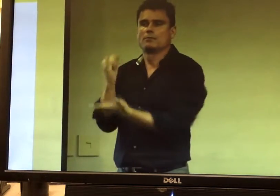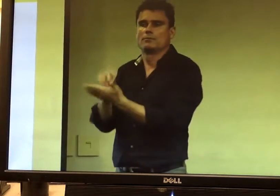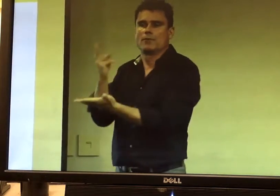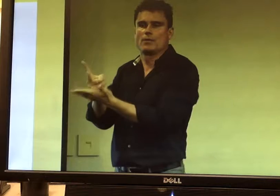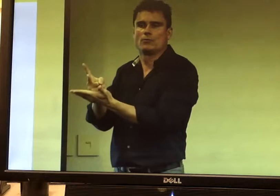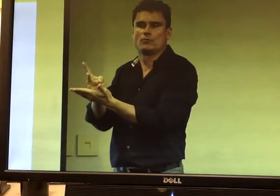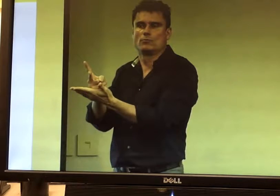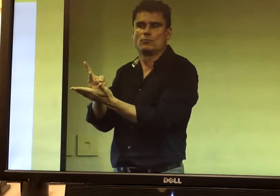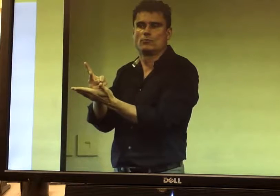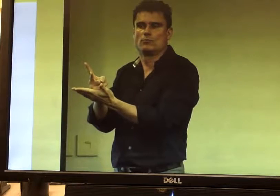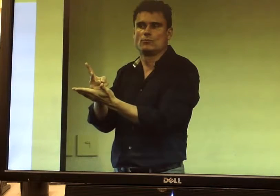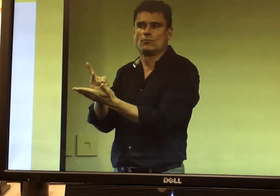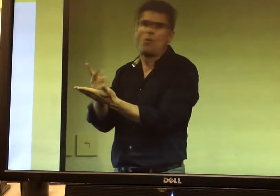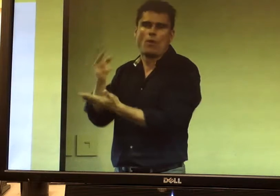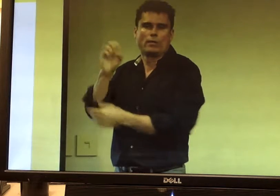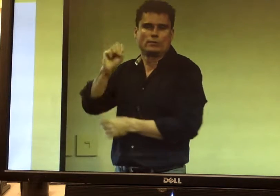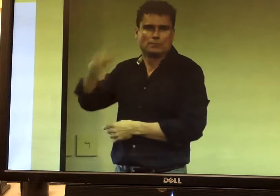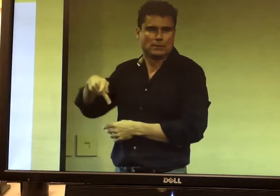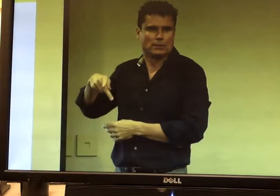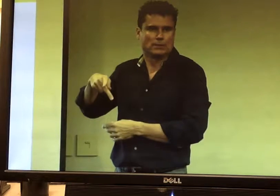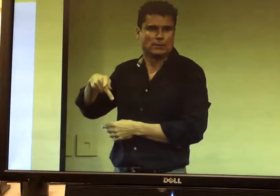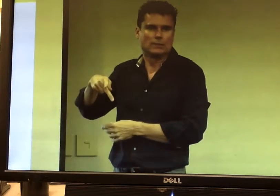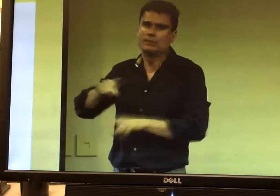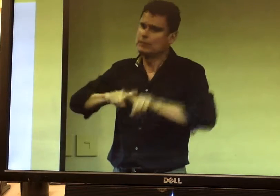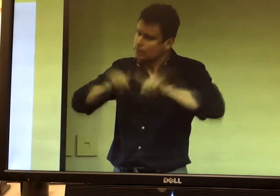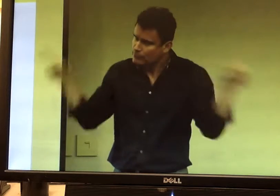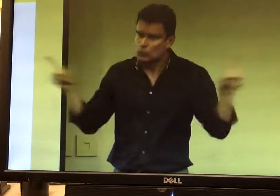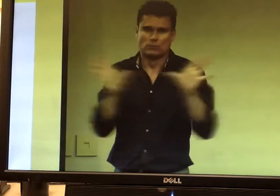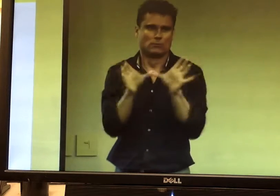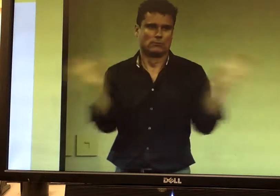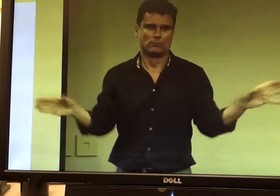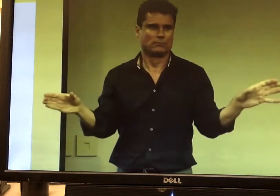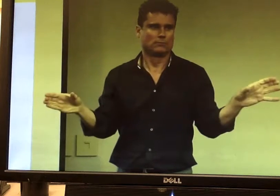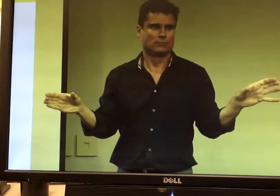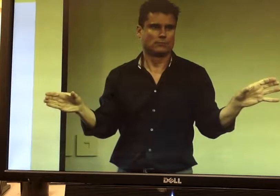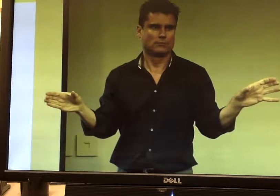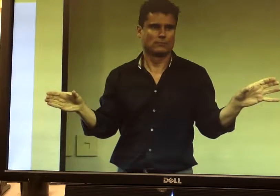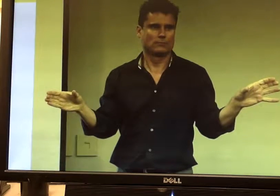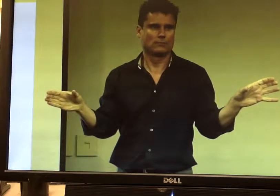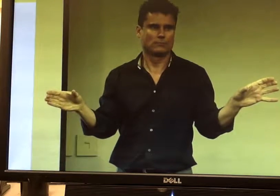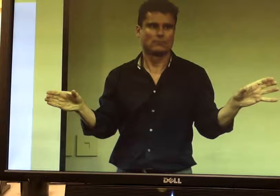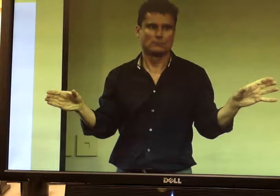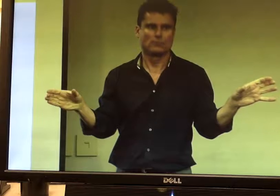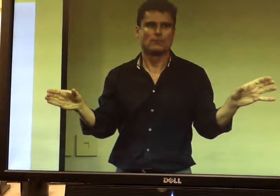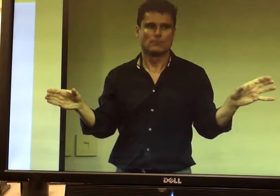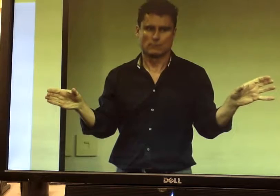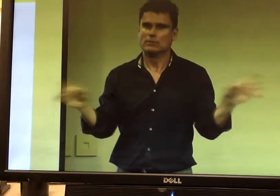A deaf-blind interpreter or a deaf-blind intervener or SSP are very different. They are not one and the same.